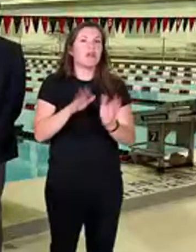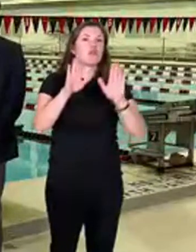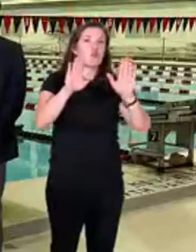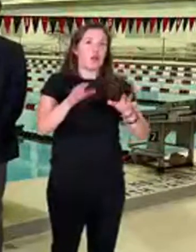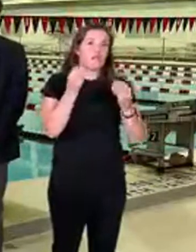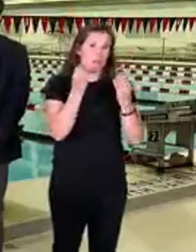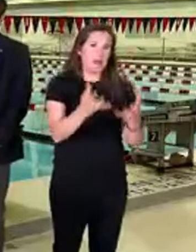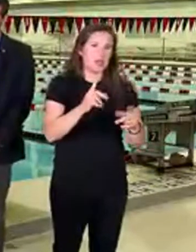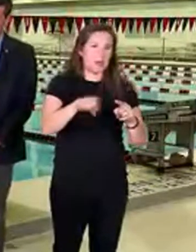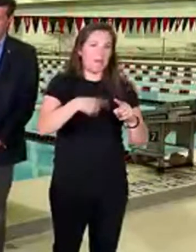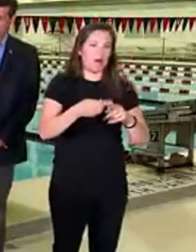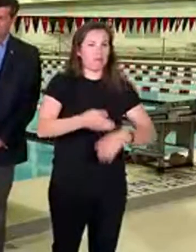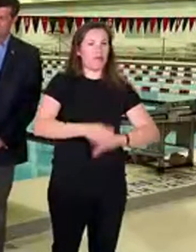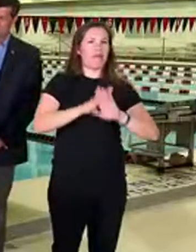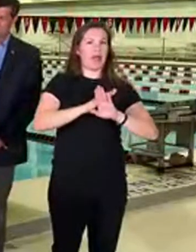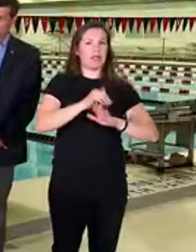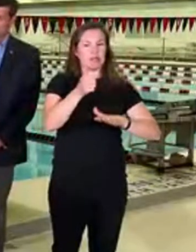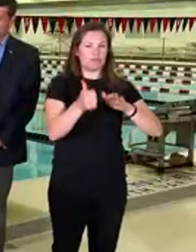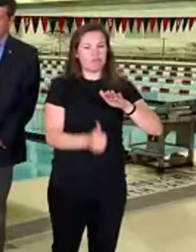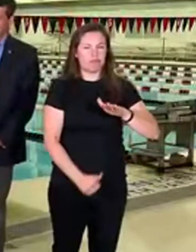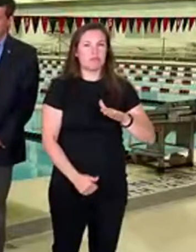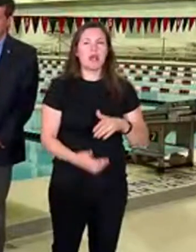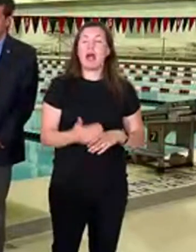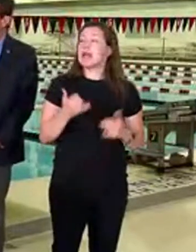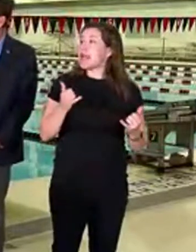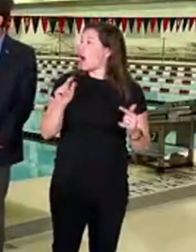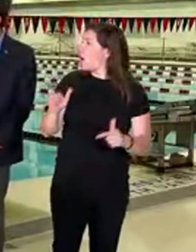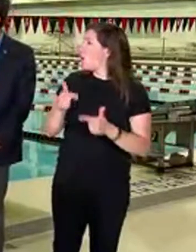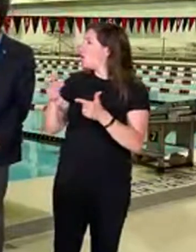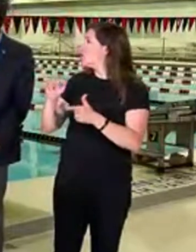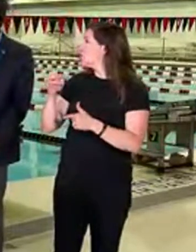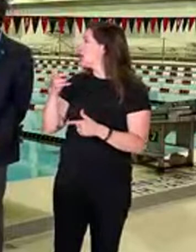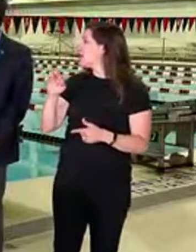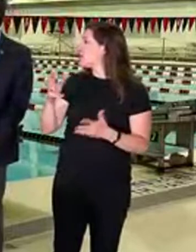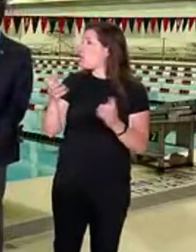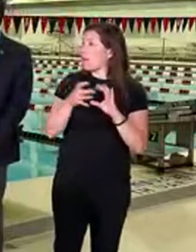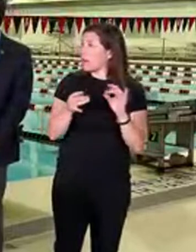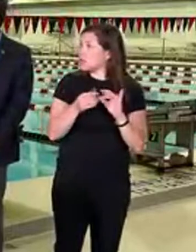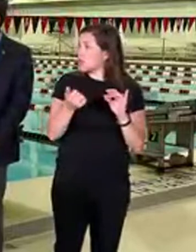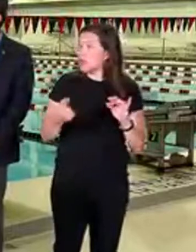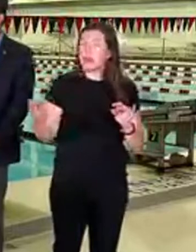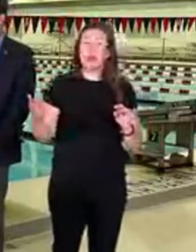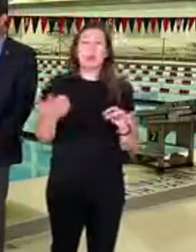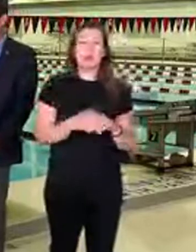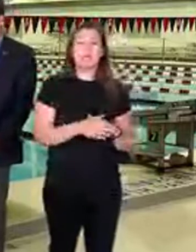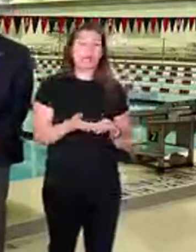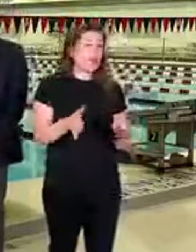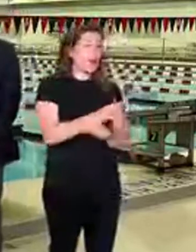drowning. So with that, I know, Jennifer, if you want to mention anything? We covered it. Okay, thank you.